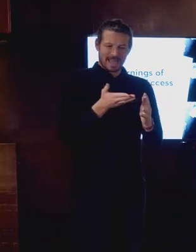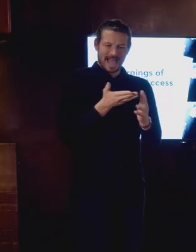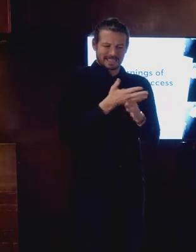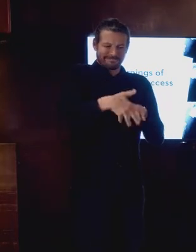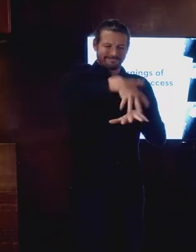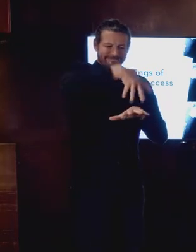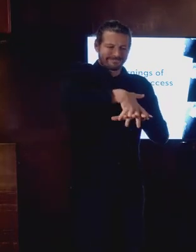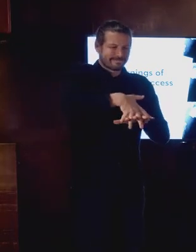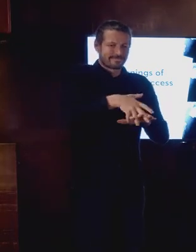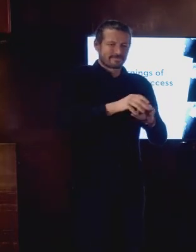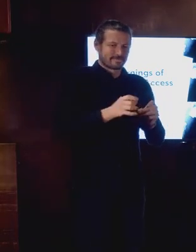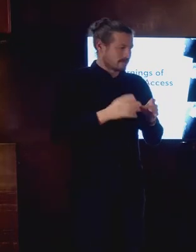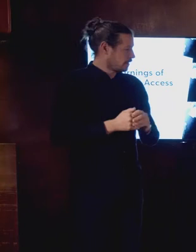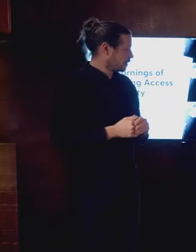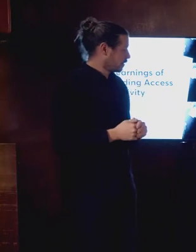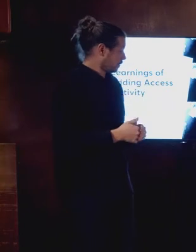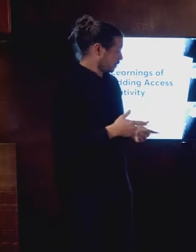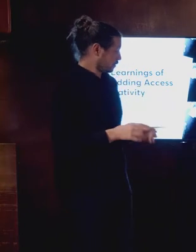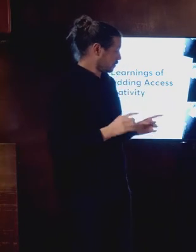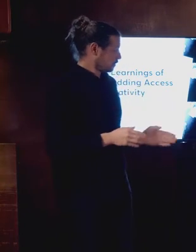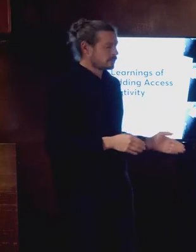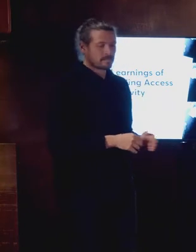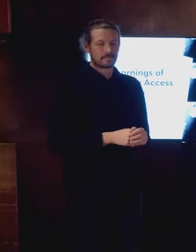your show. Do you want to start? Sure.